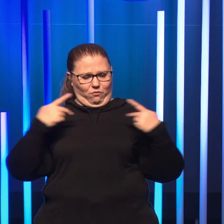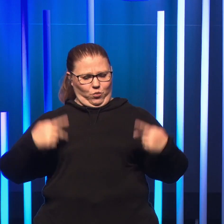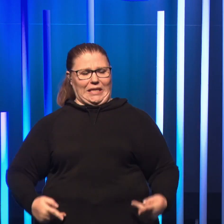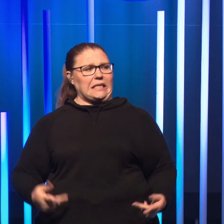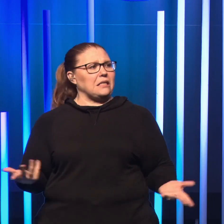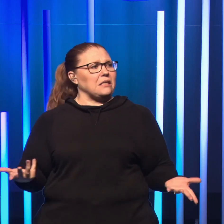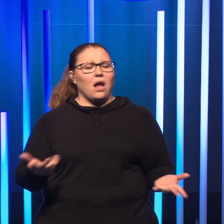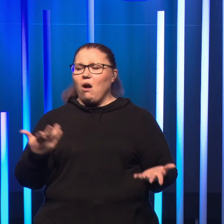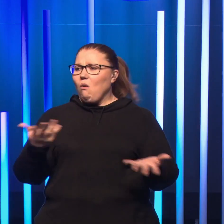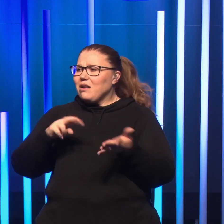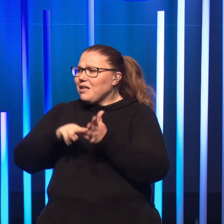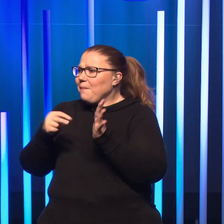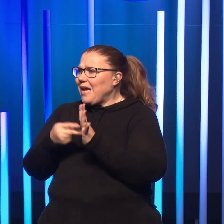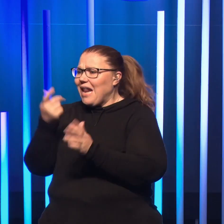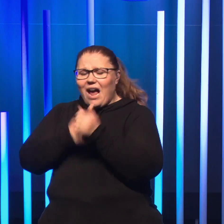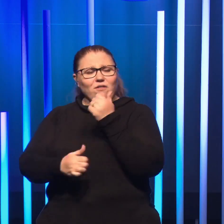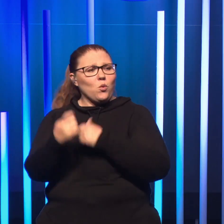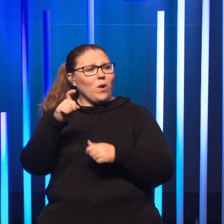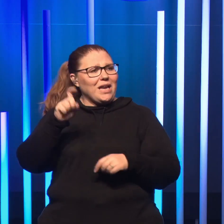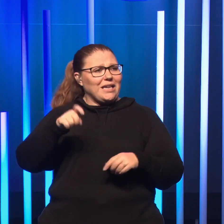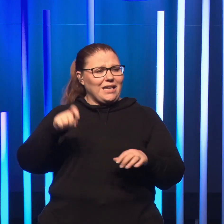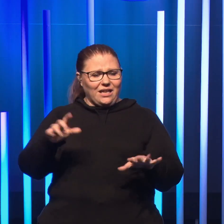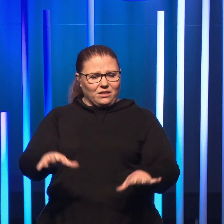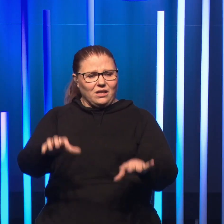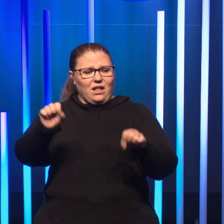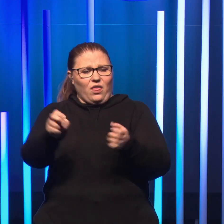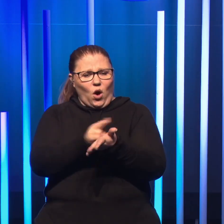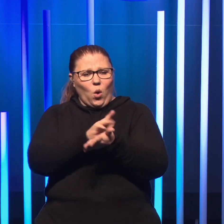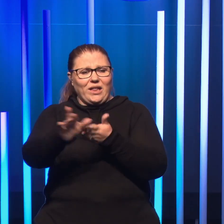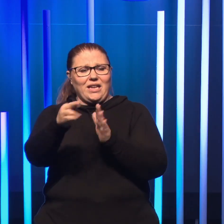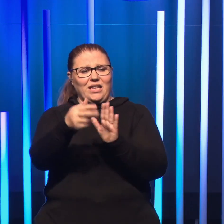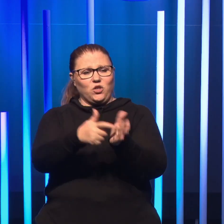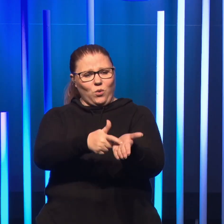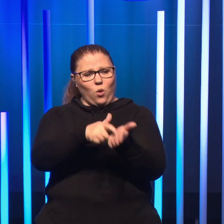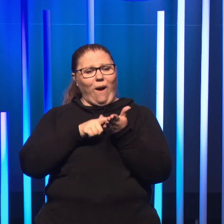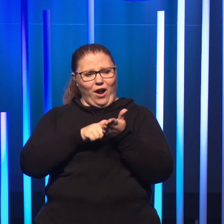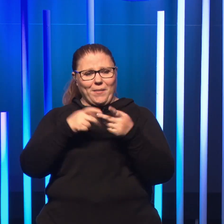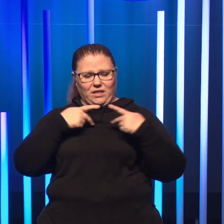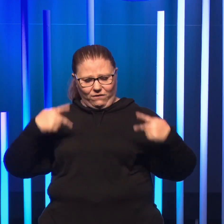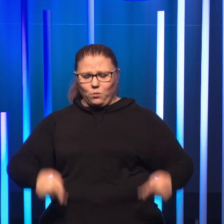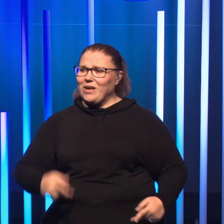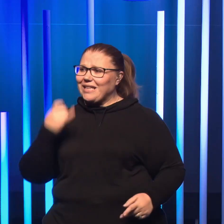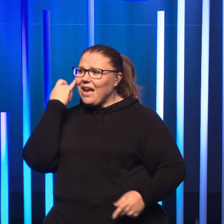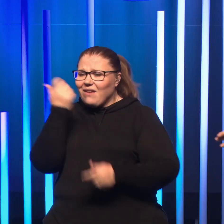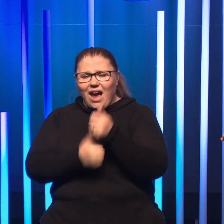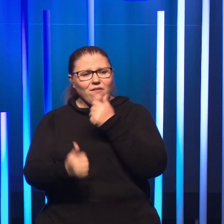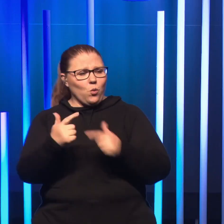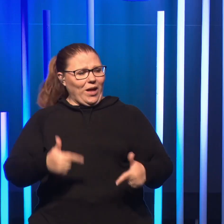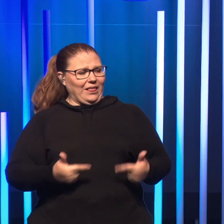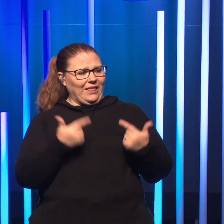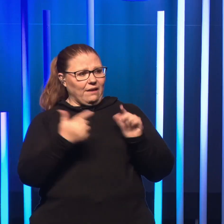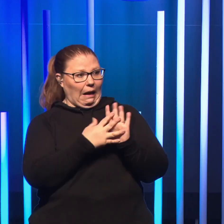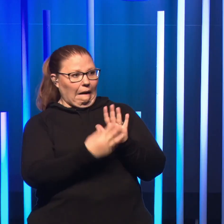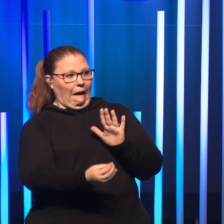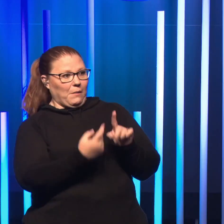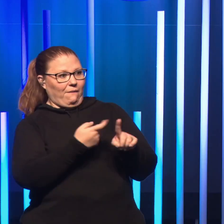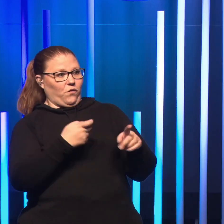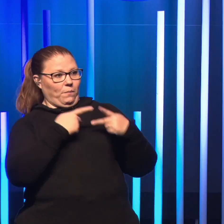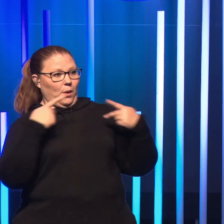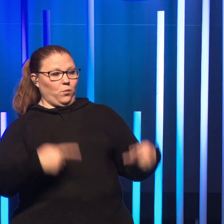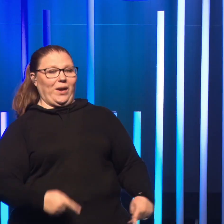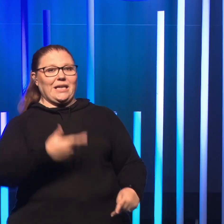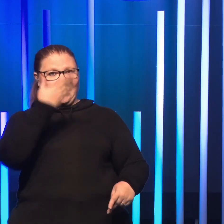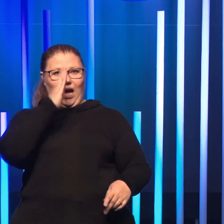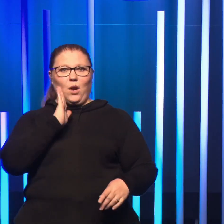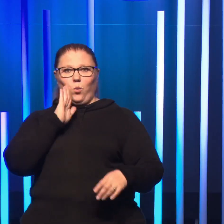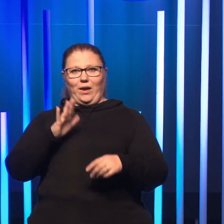that was everybody needs to undertake the holiness requirements of the priests. If everybody lives like the priests, God will protect